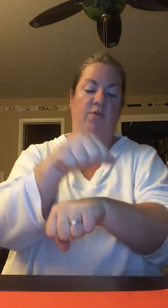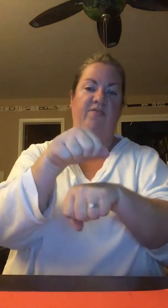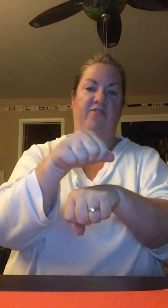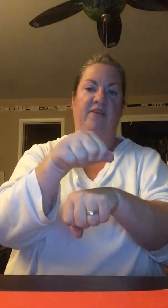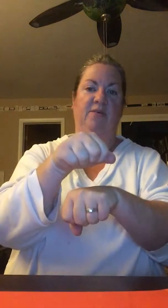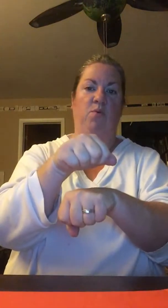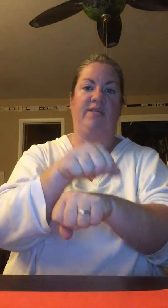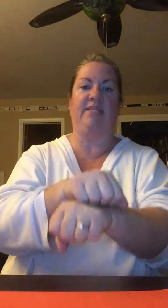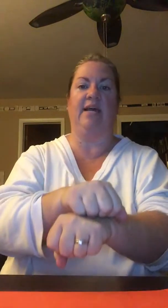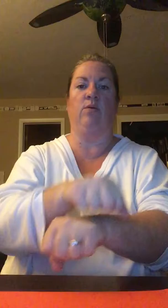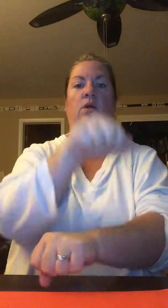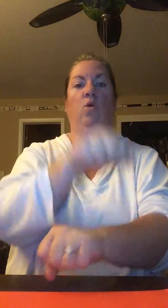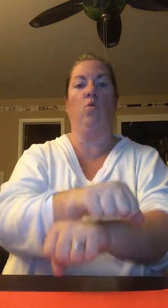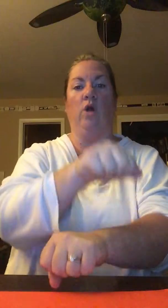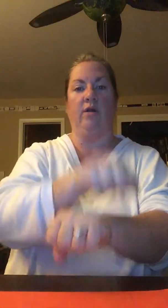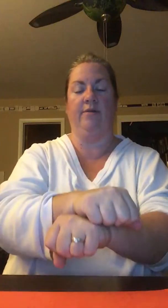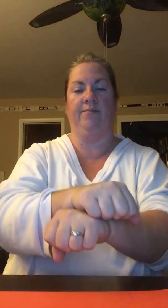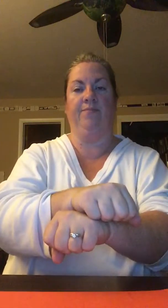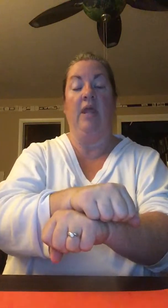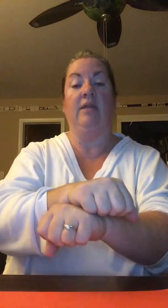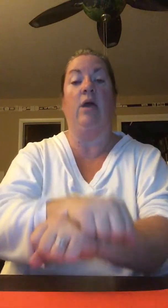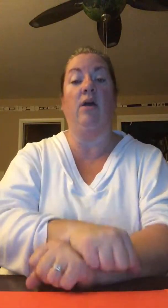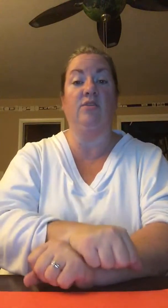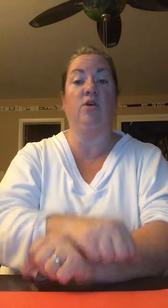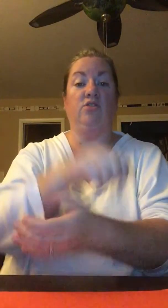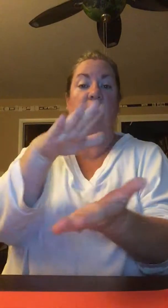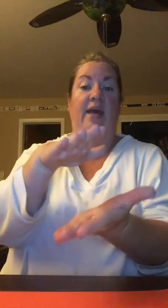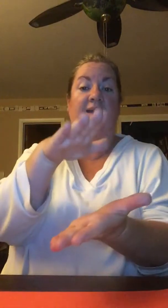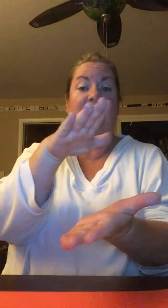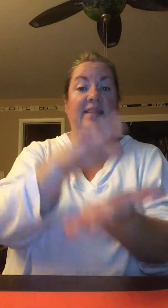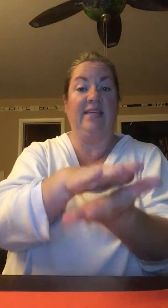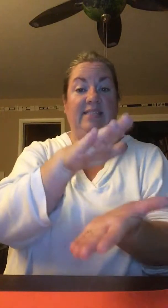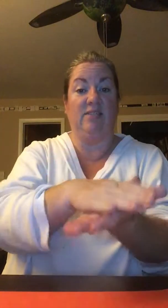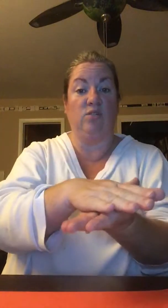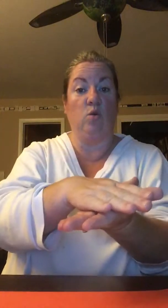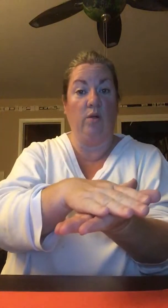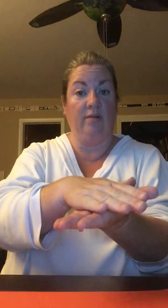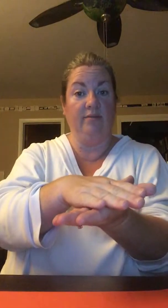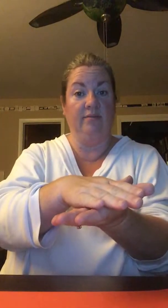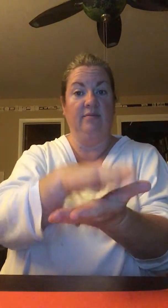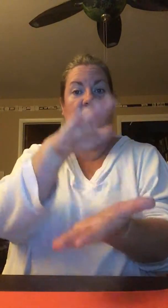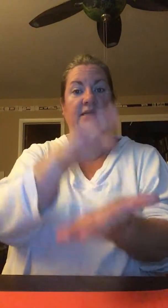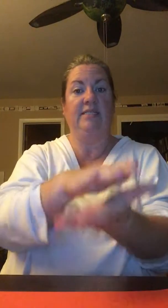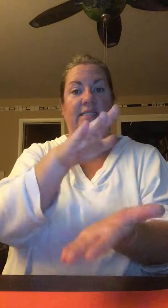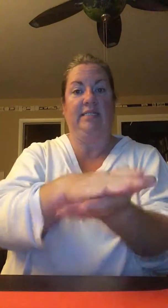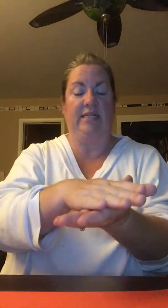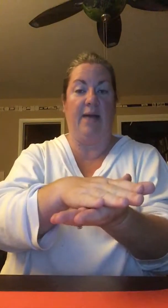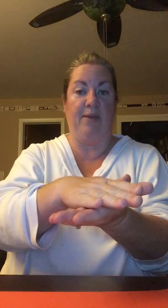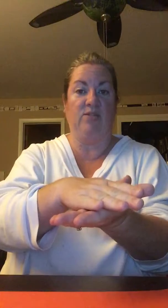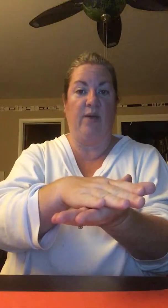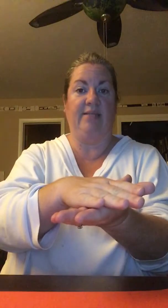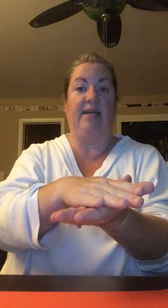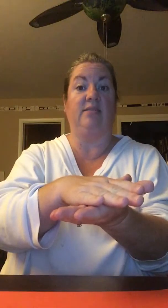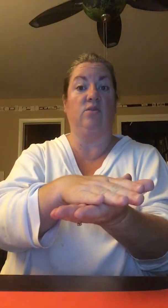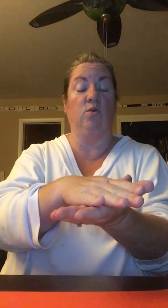of your fists are pointing down. Work. Now, I also told you that this is school. Clapping twice, that's